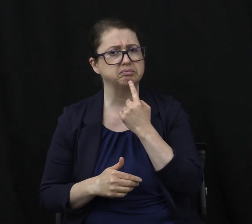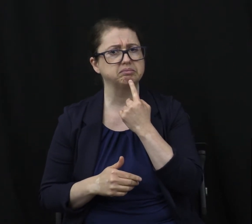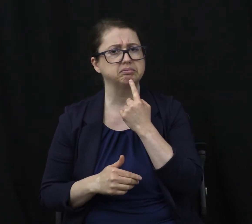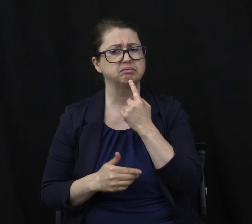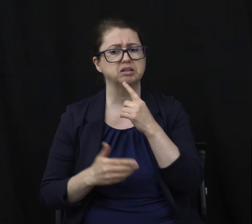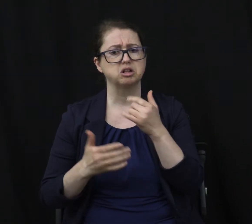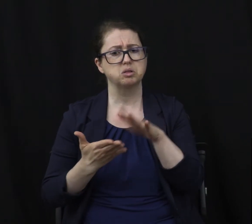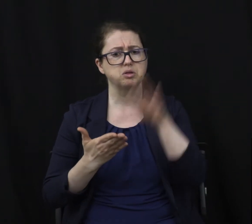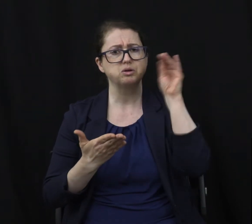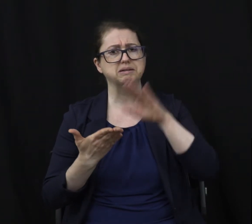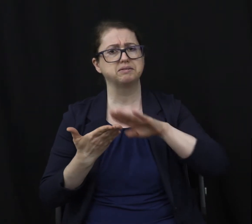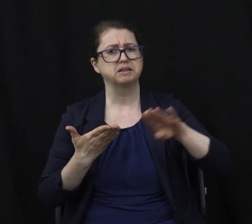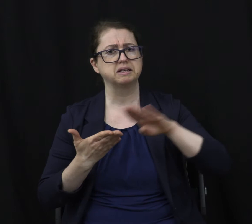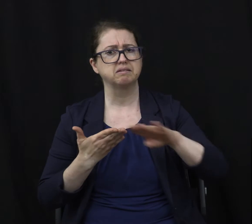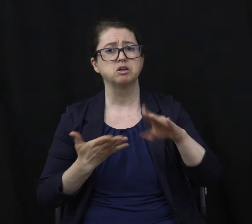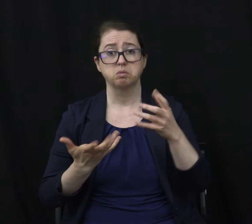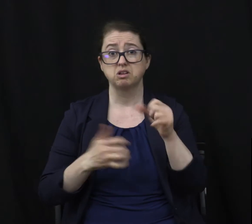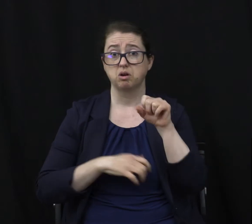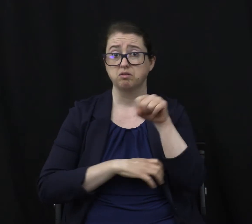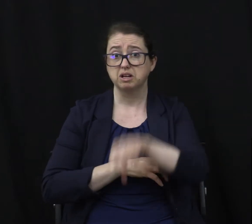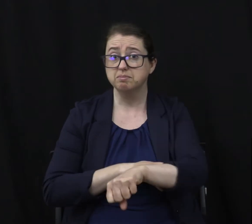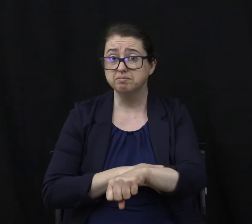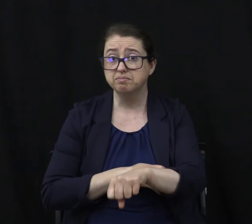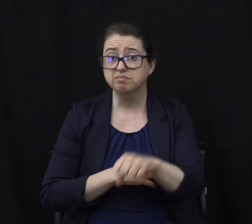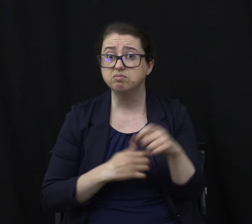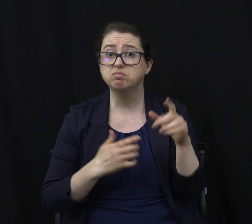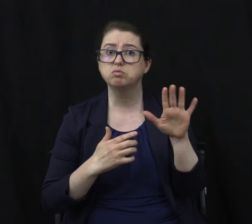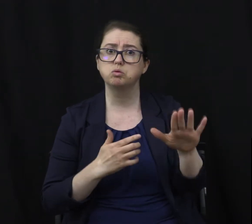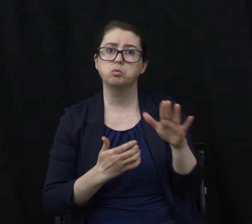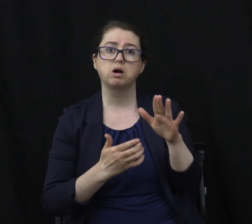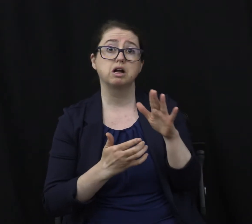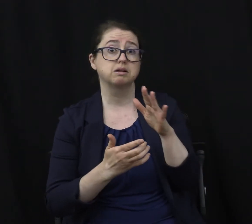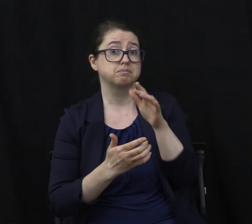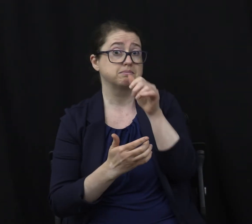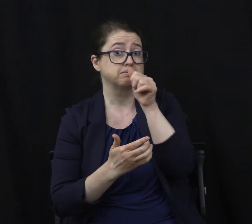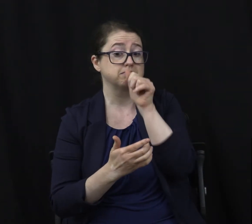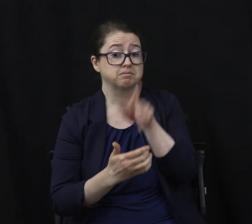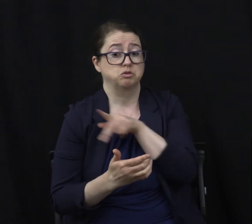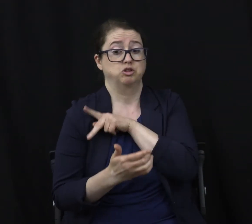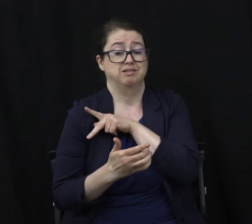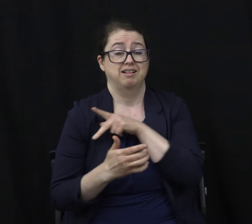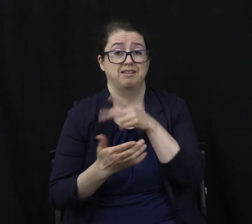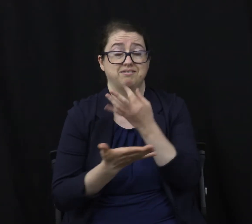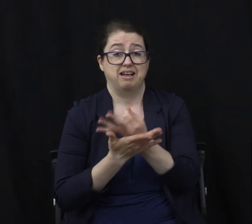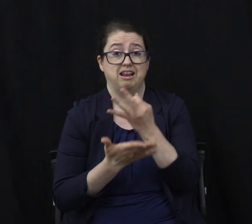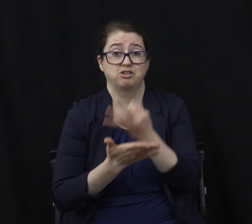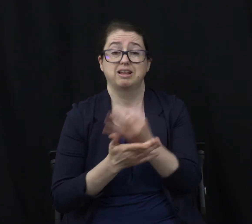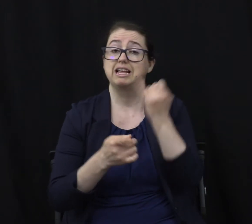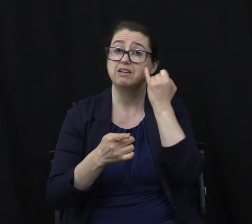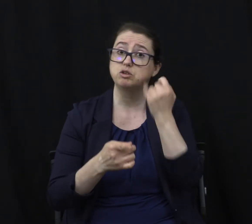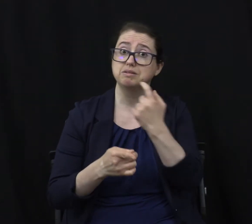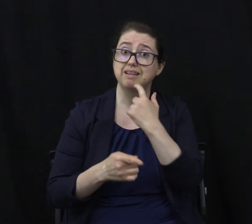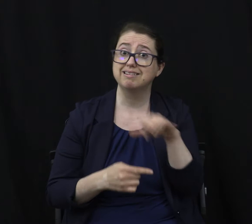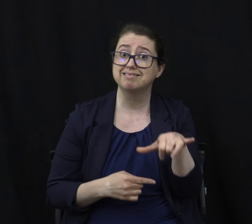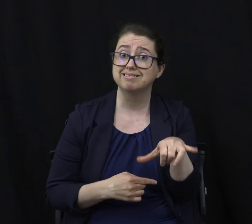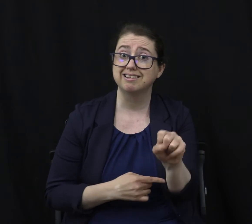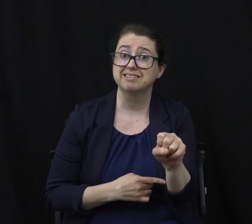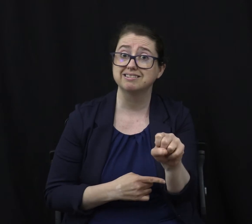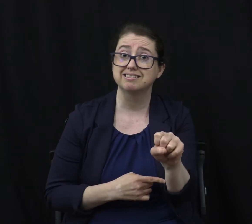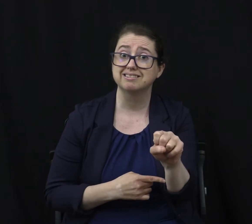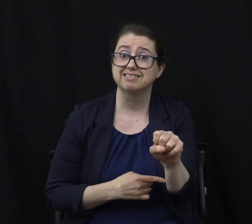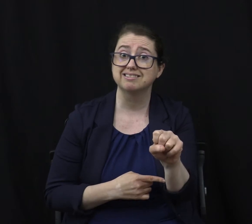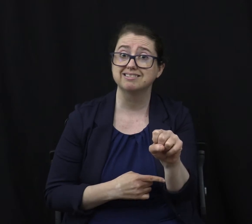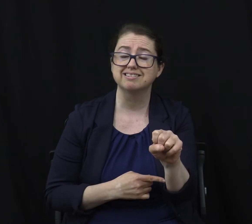to master your personal finances? If you answered yes to any of these questions, then you, my